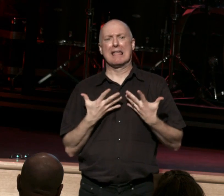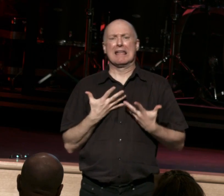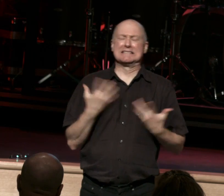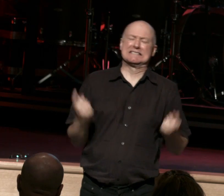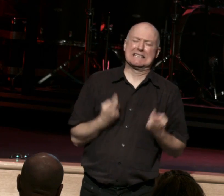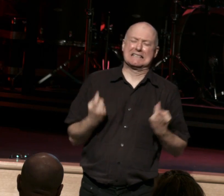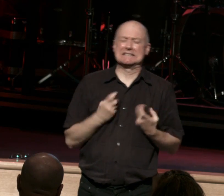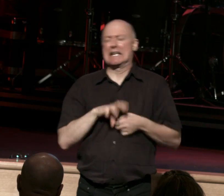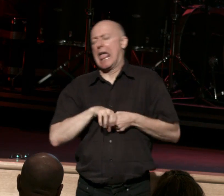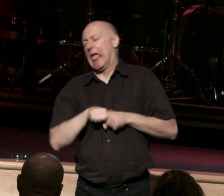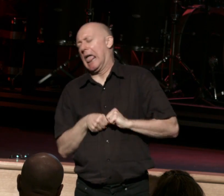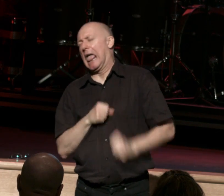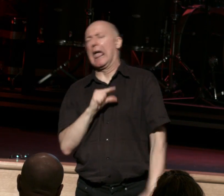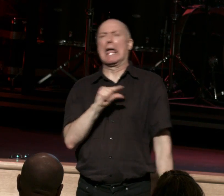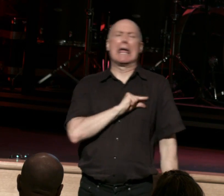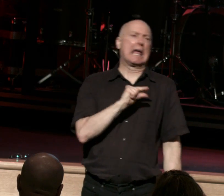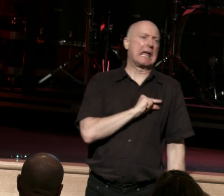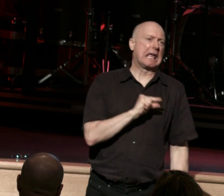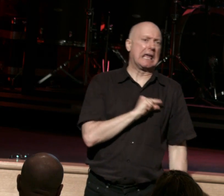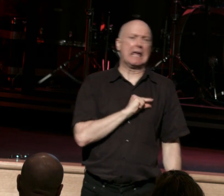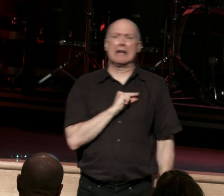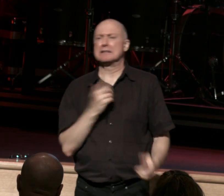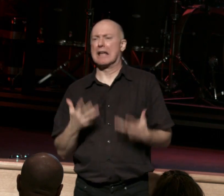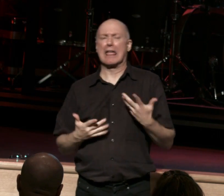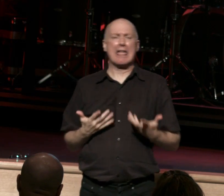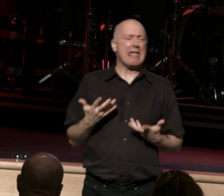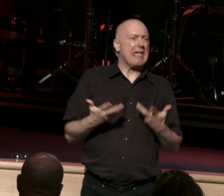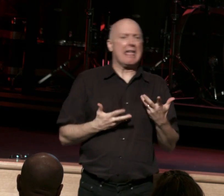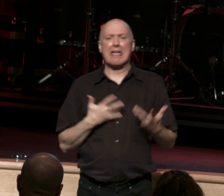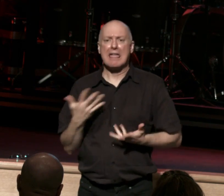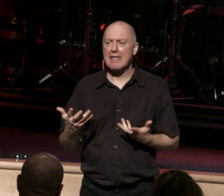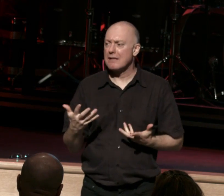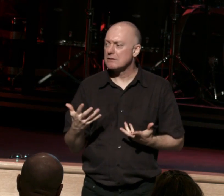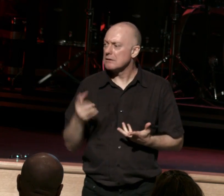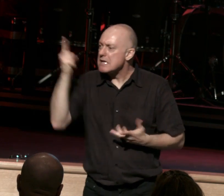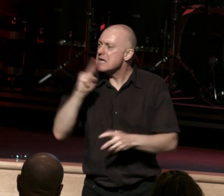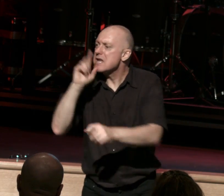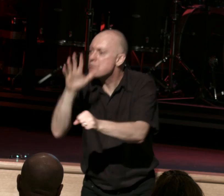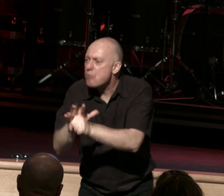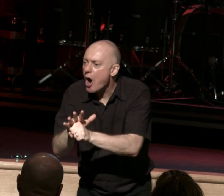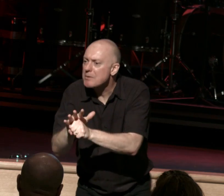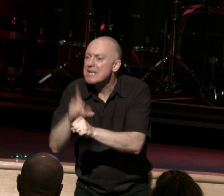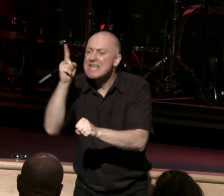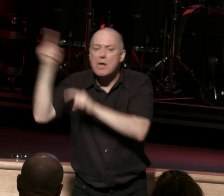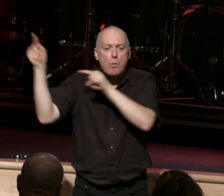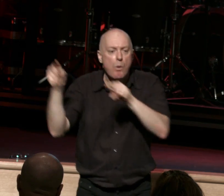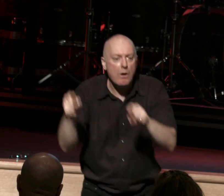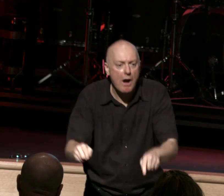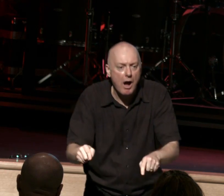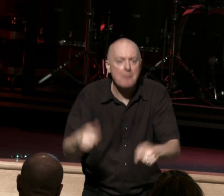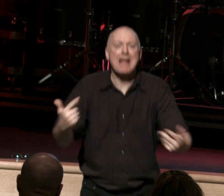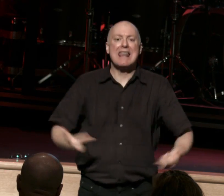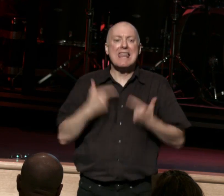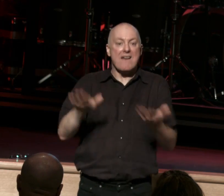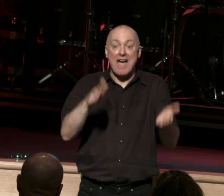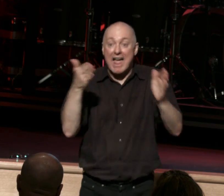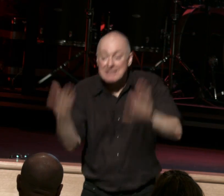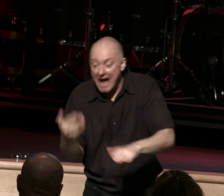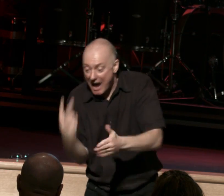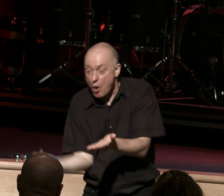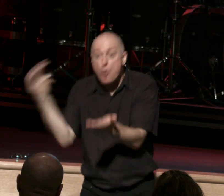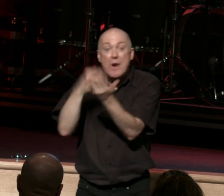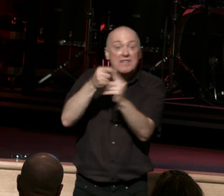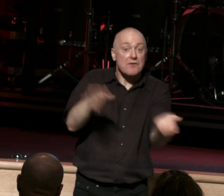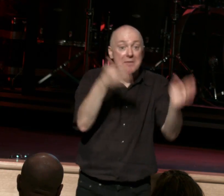are agonizing over the burden of sin and guilt and cannot find the freedom they long for, he's promising that he will come, live and